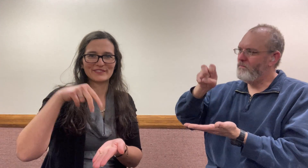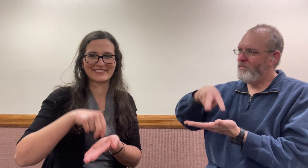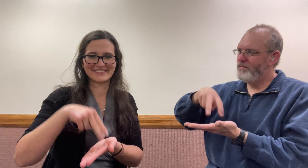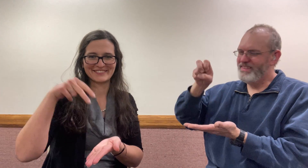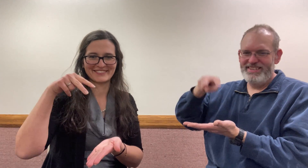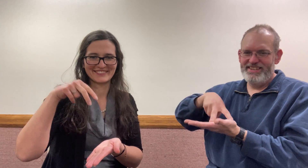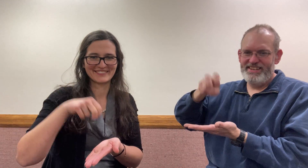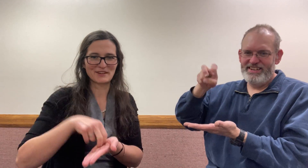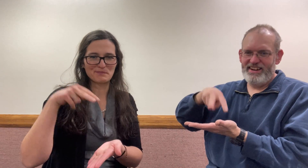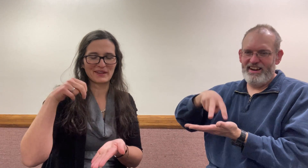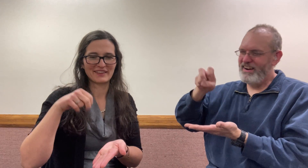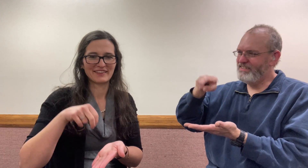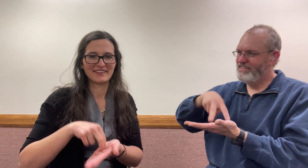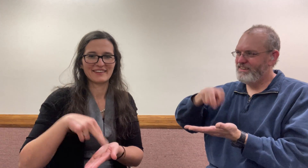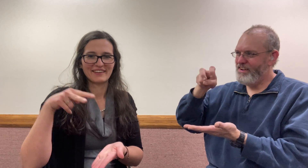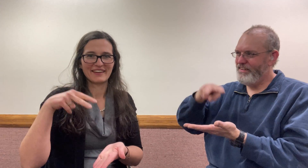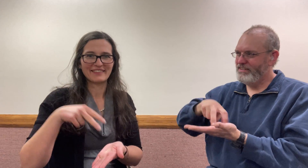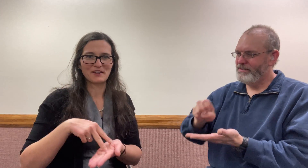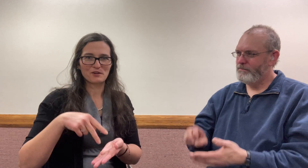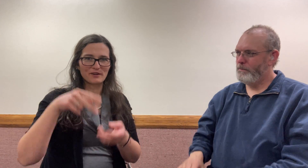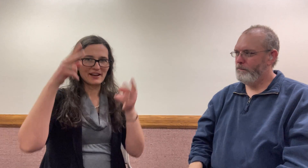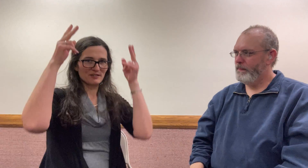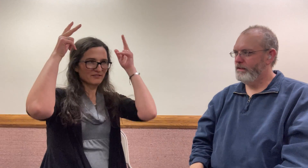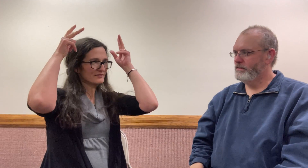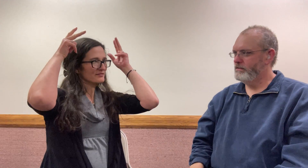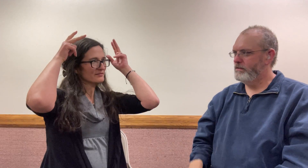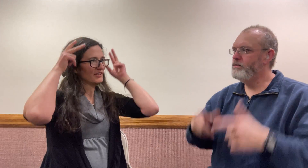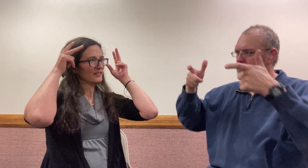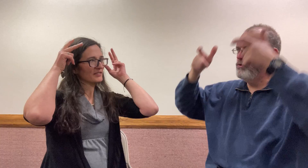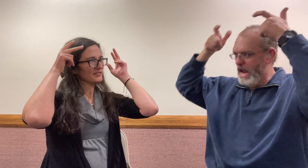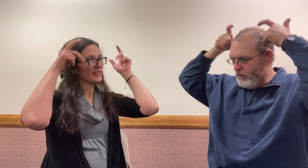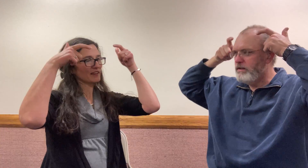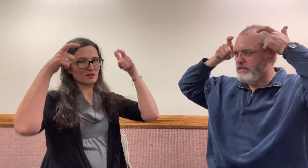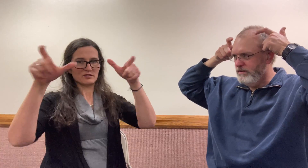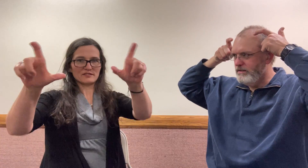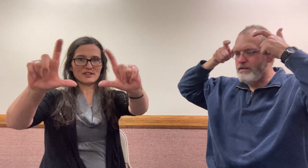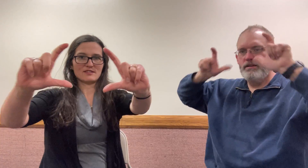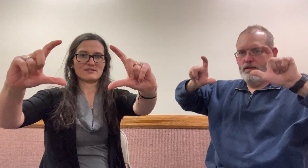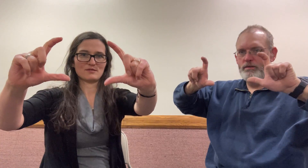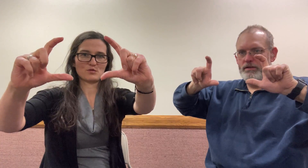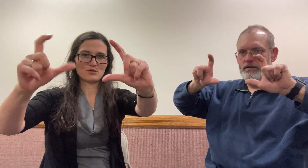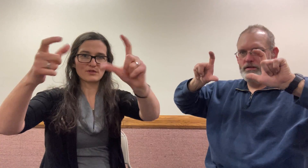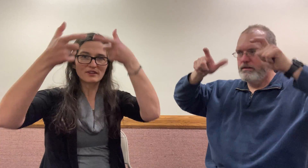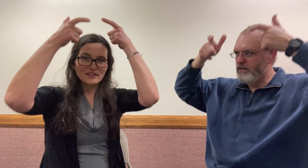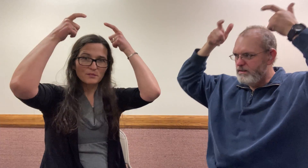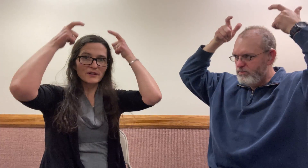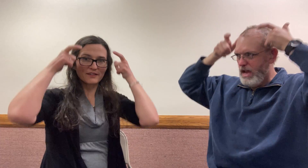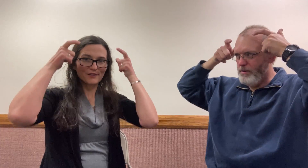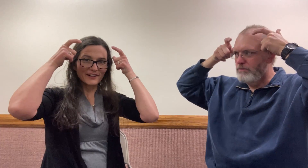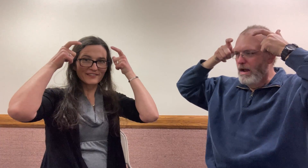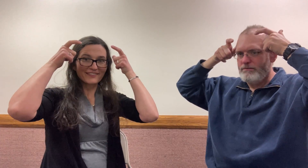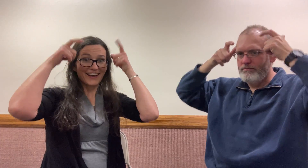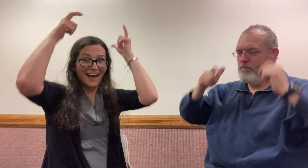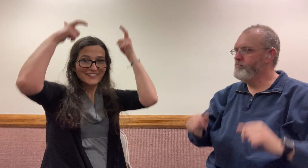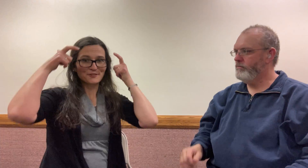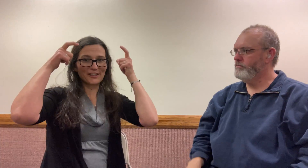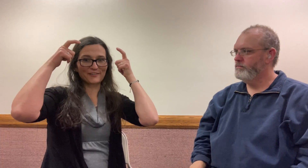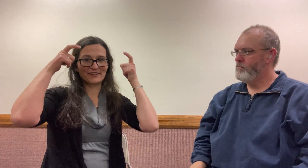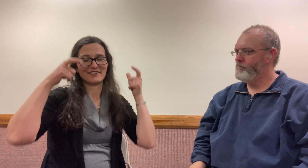Jump. And then crown is like this. drink, and you put it on your head. It's a crown.